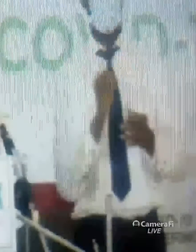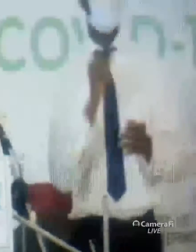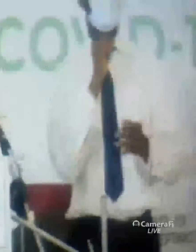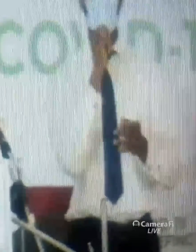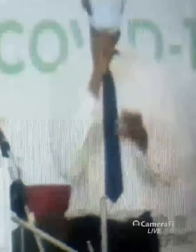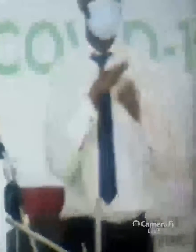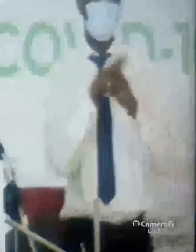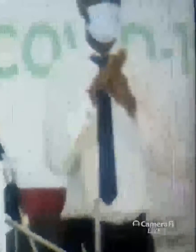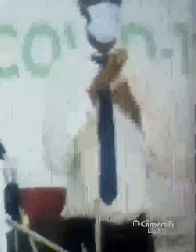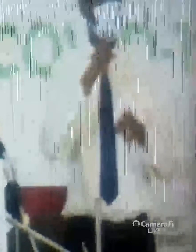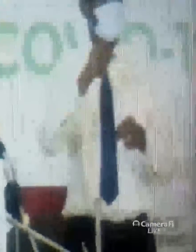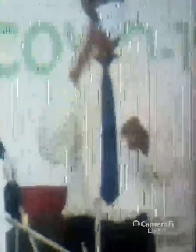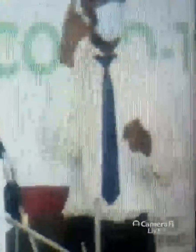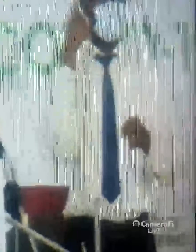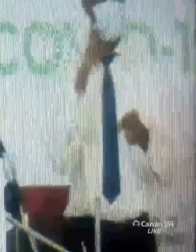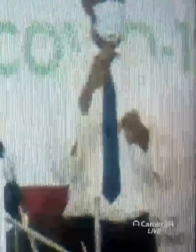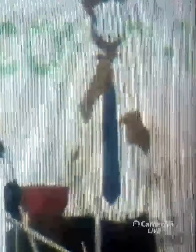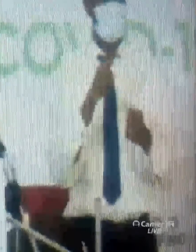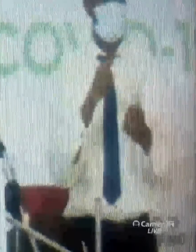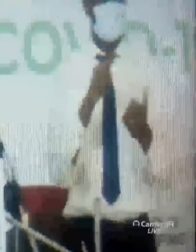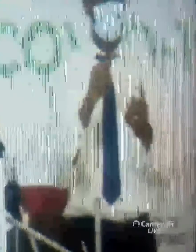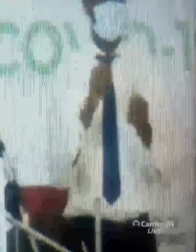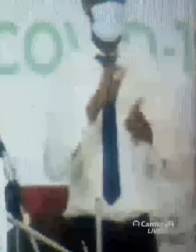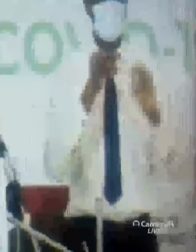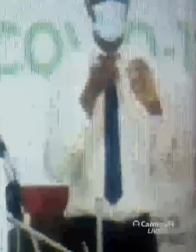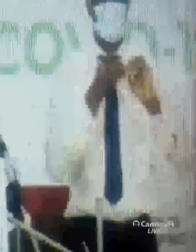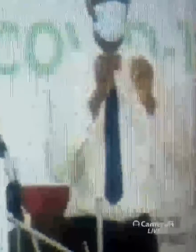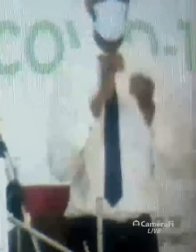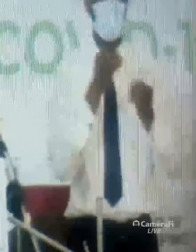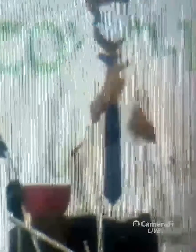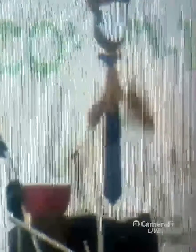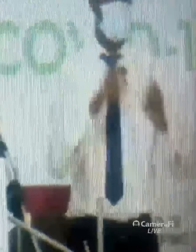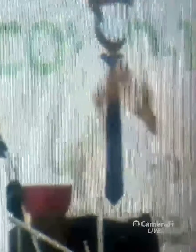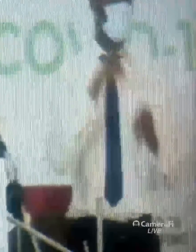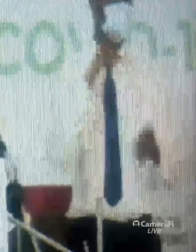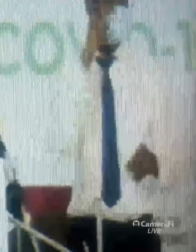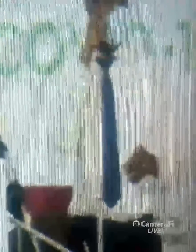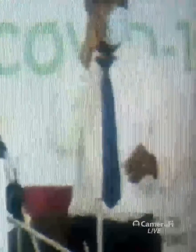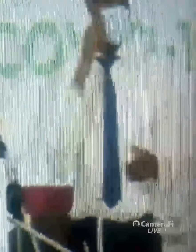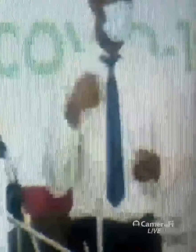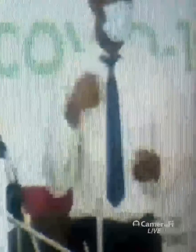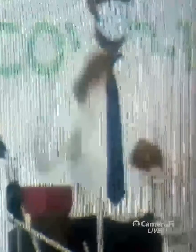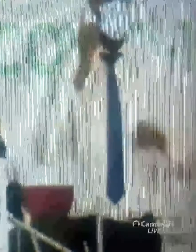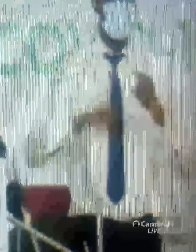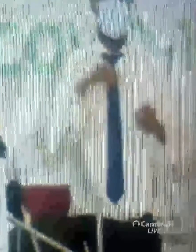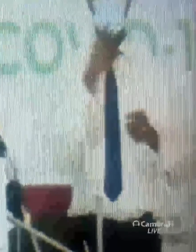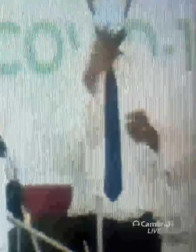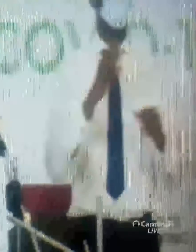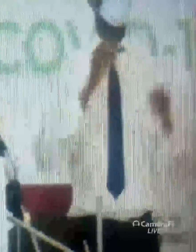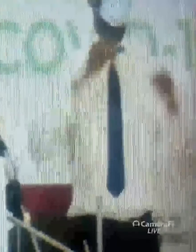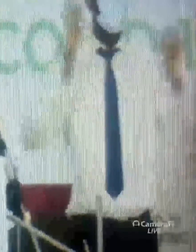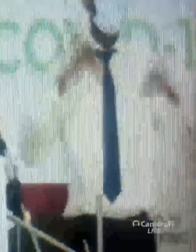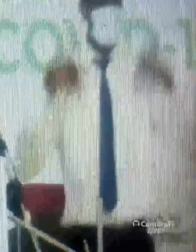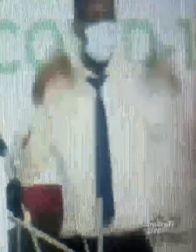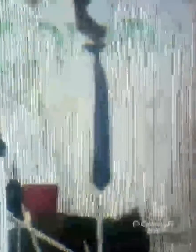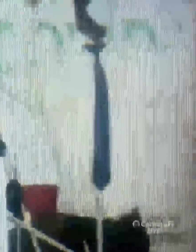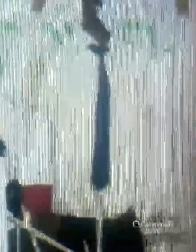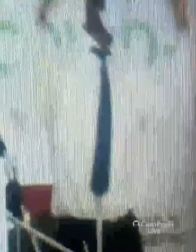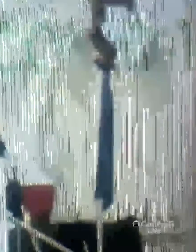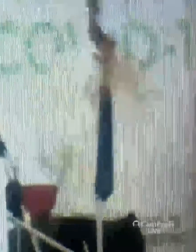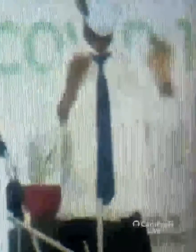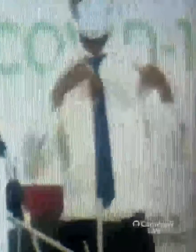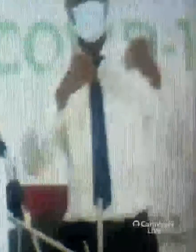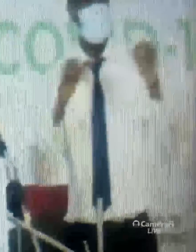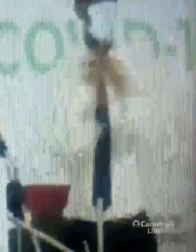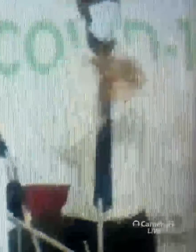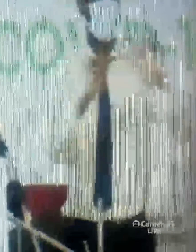of immunity on a population basis for us to completely drop our guards. So we have to be honest with each other and say this thing,